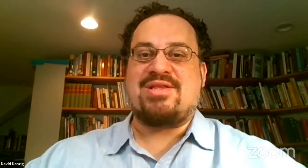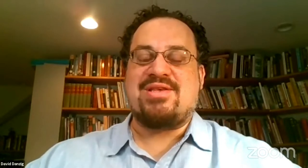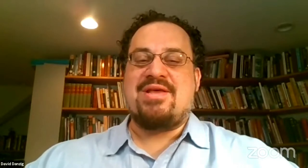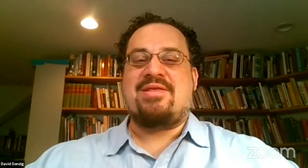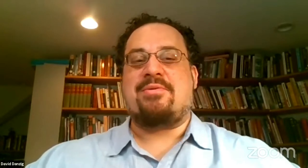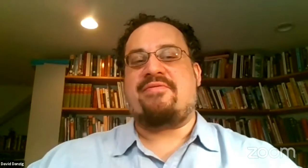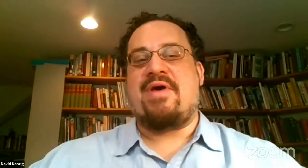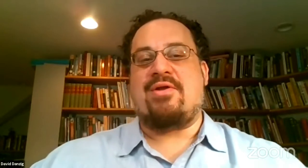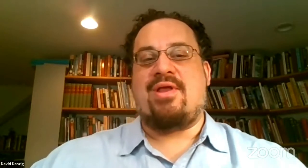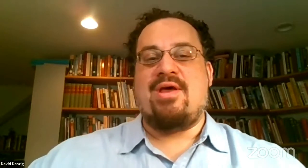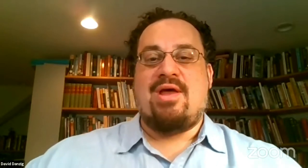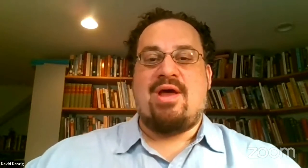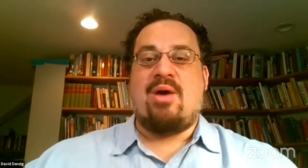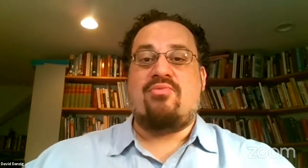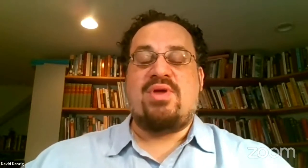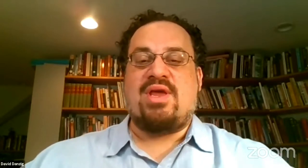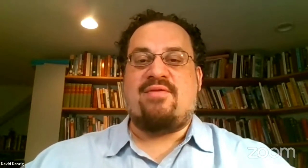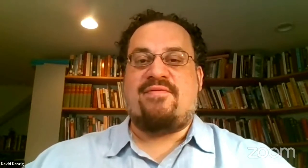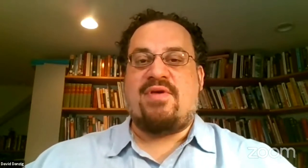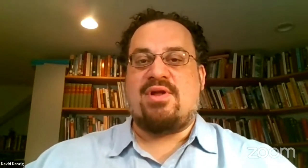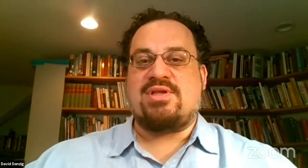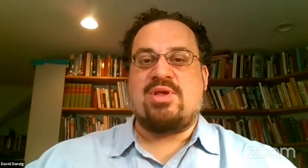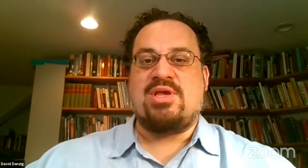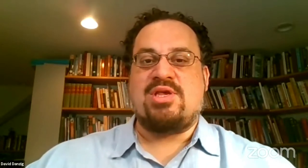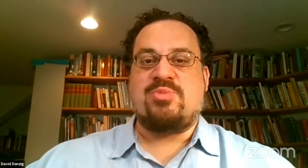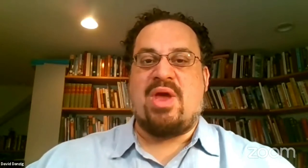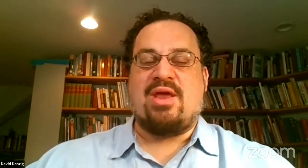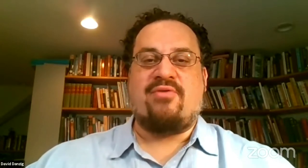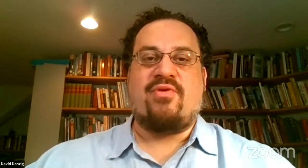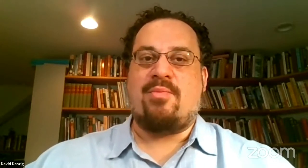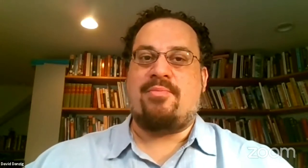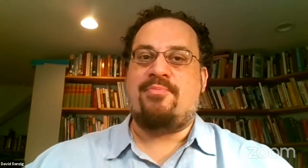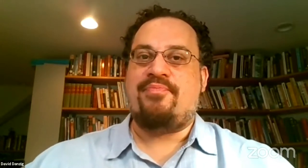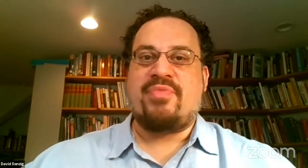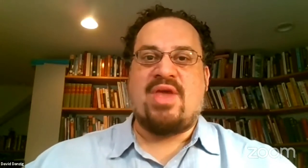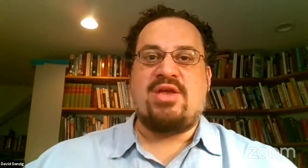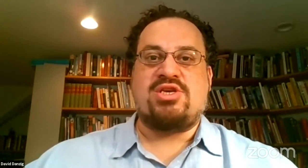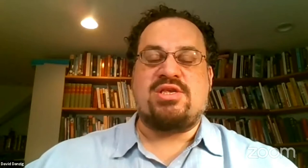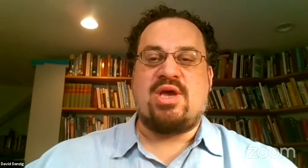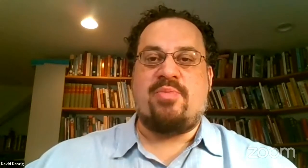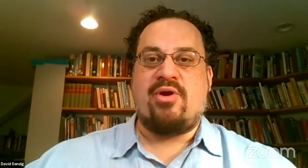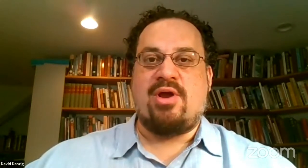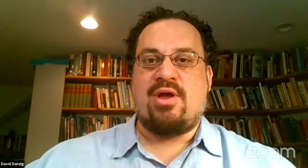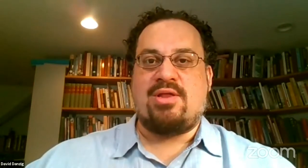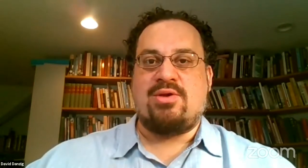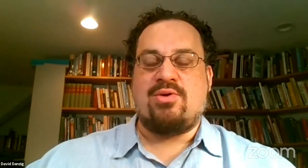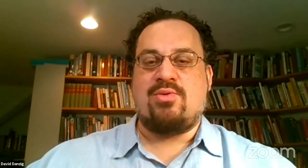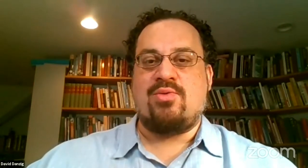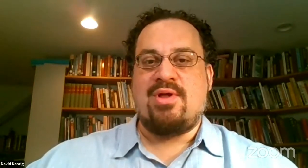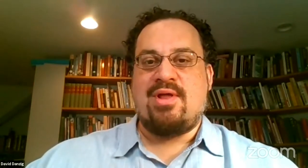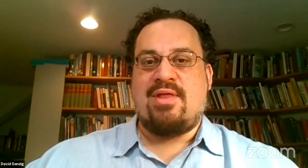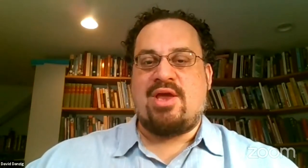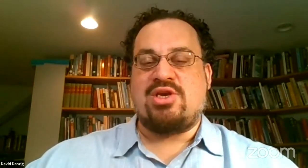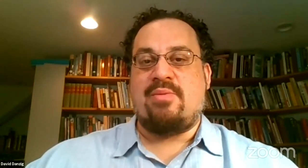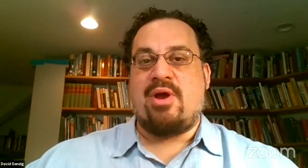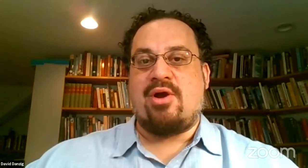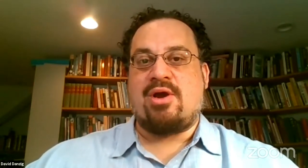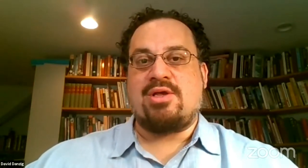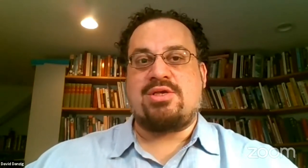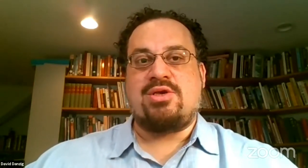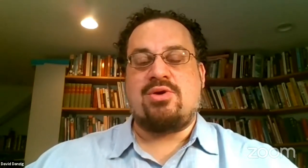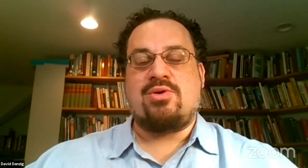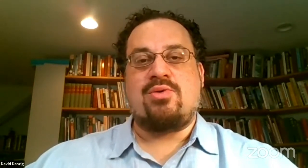great websites that we found, really in fields spanning from ancient Siberia to